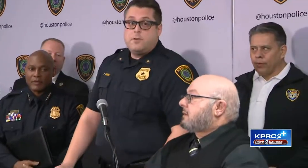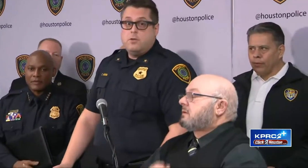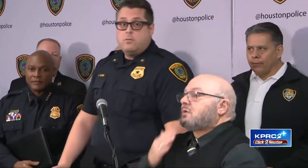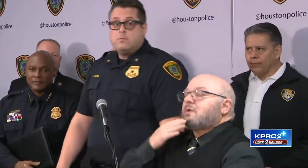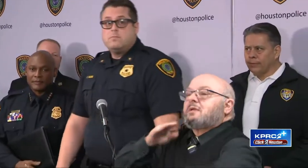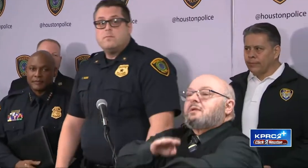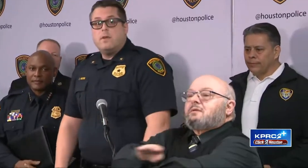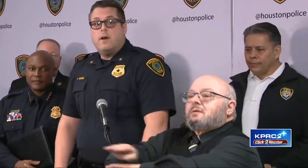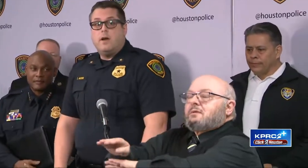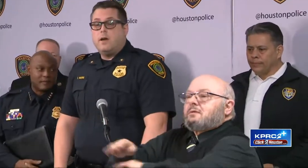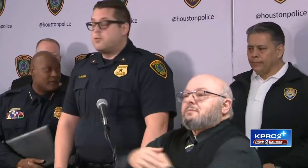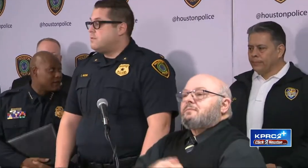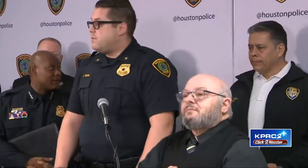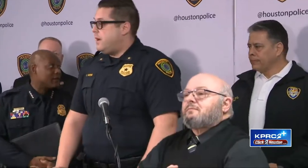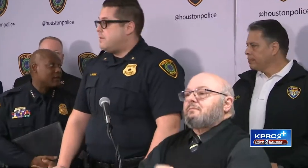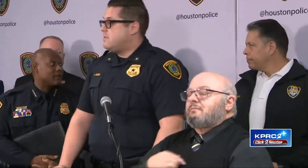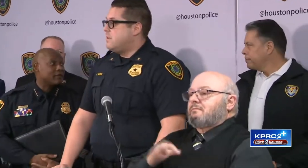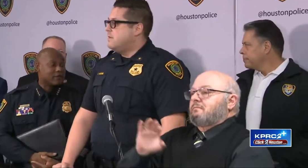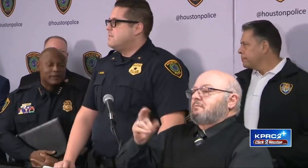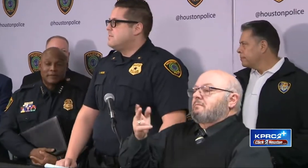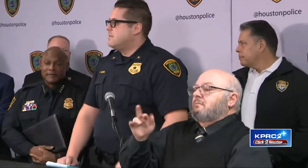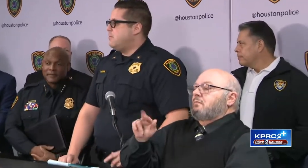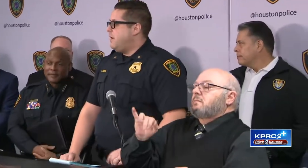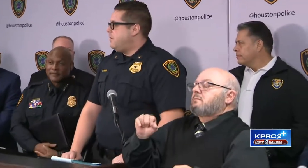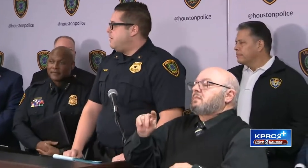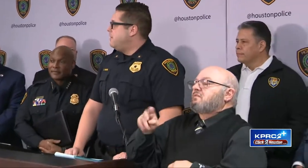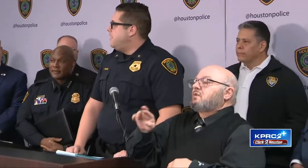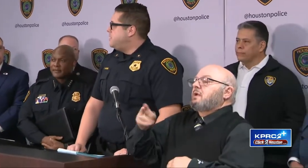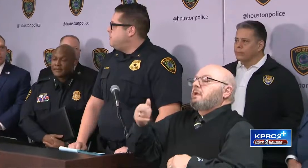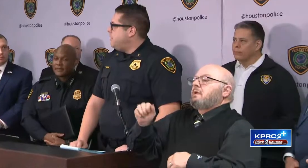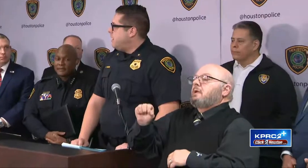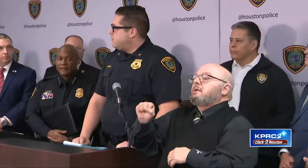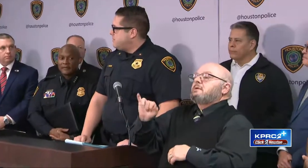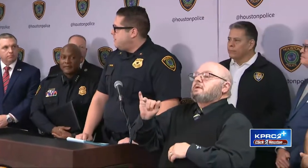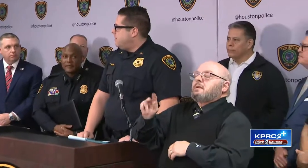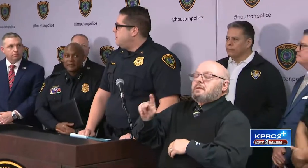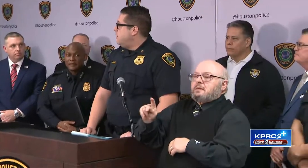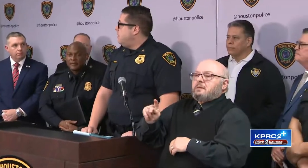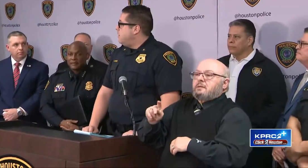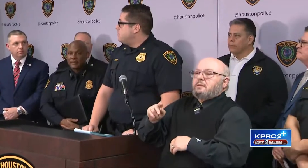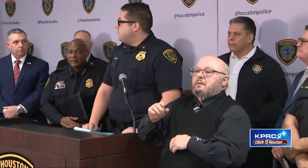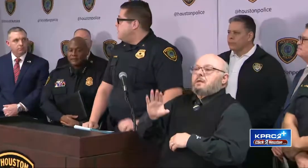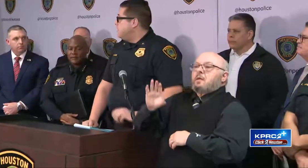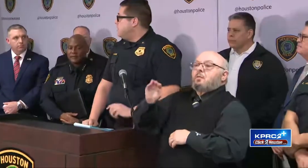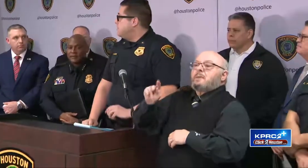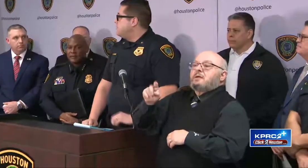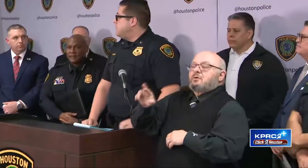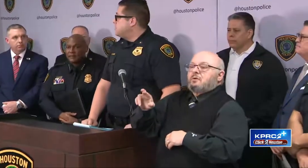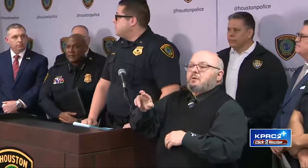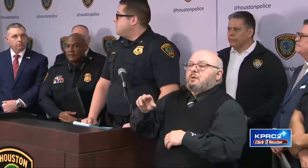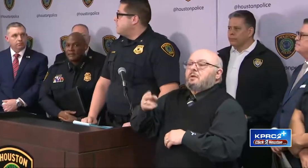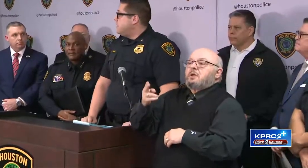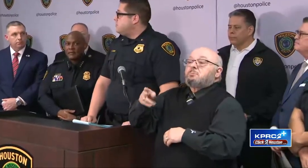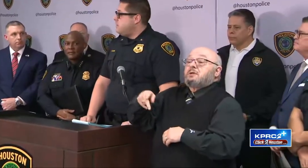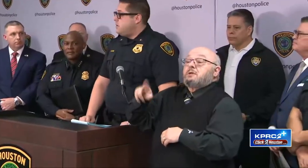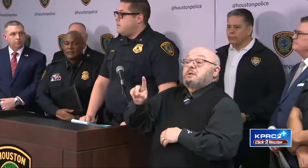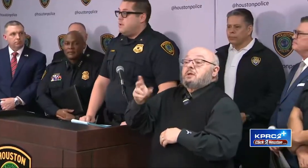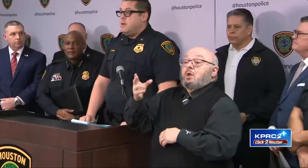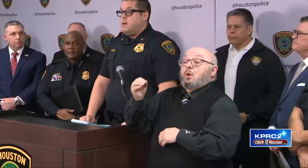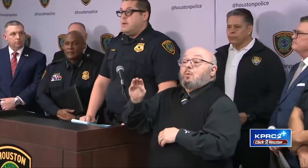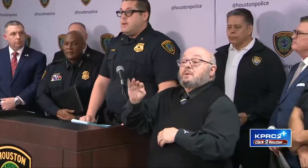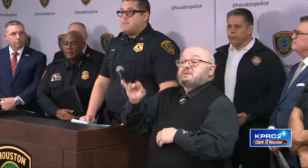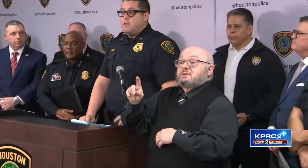Good afternoon. I'm Christopher Hassig, Commander, HPD Homicide, also leader of our Special Investigations